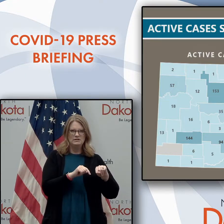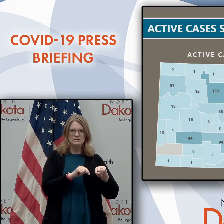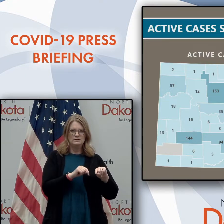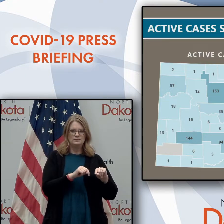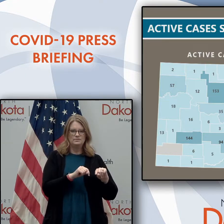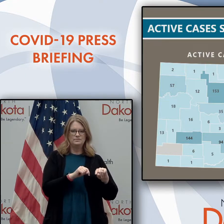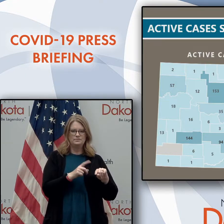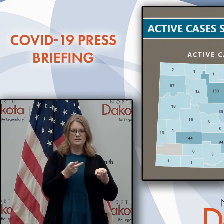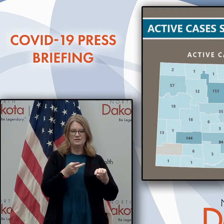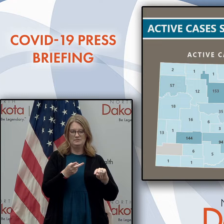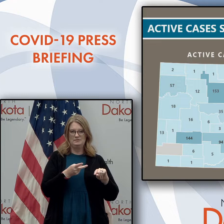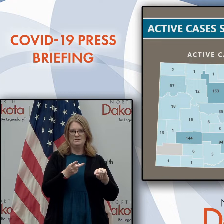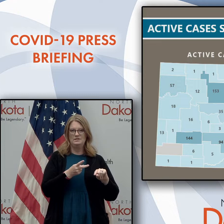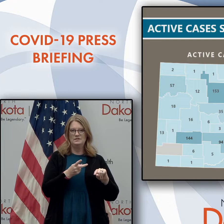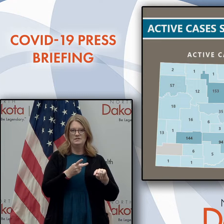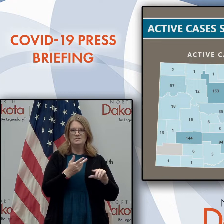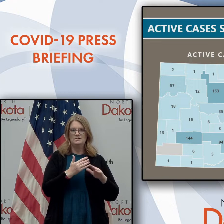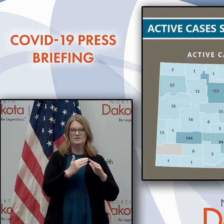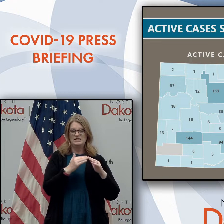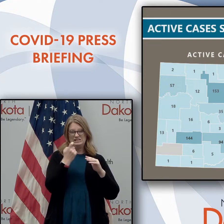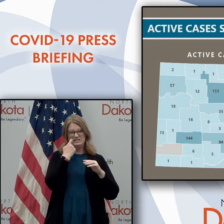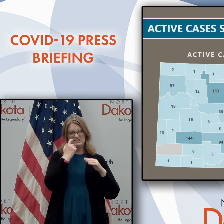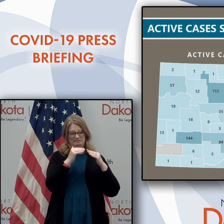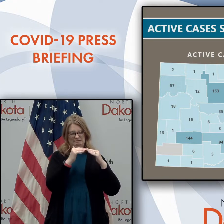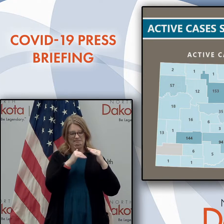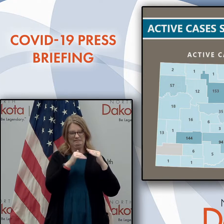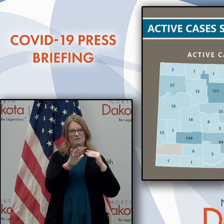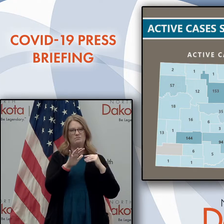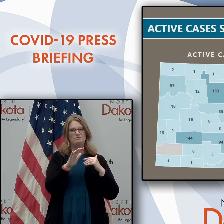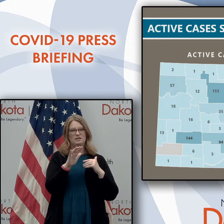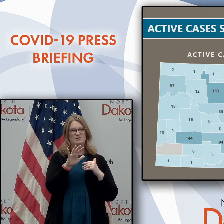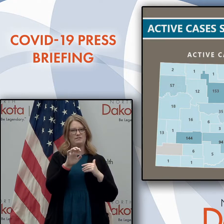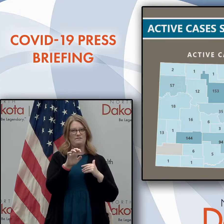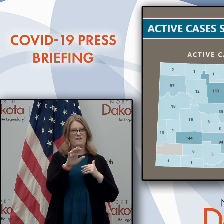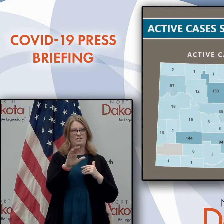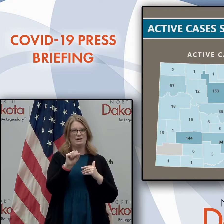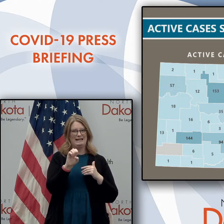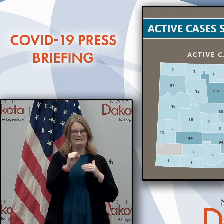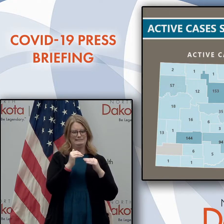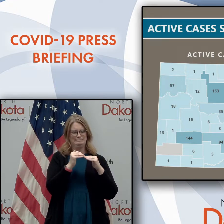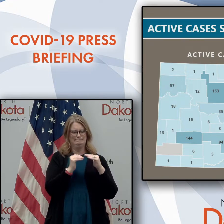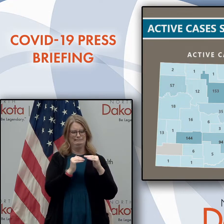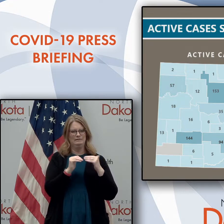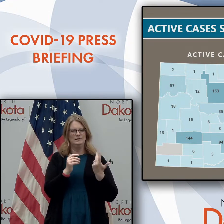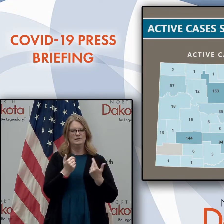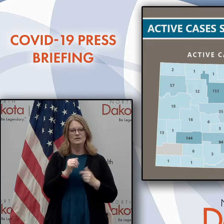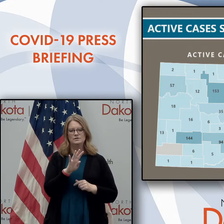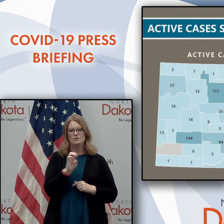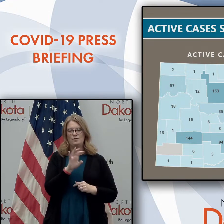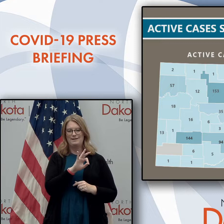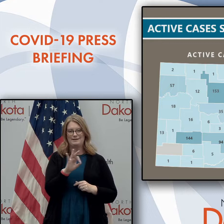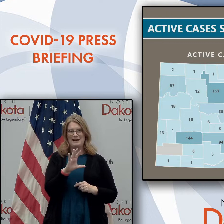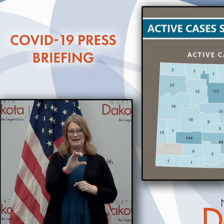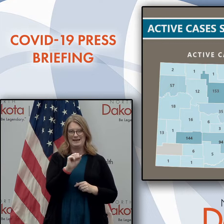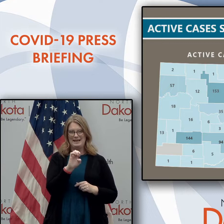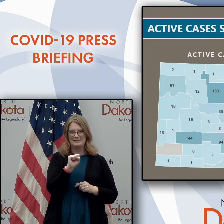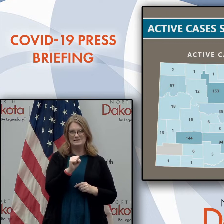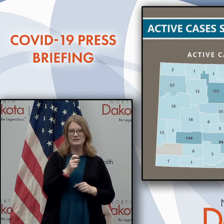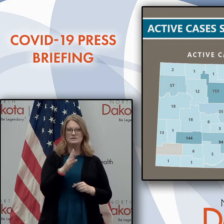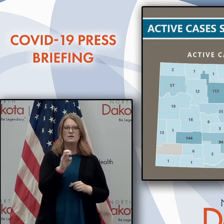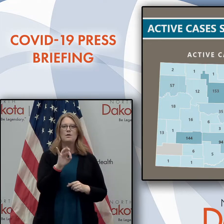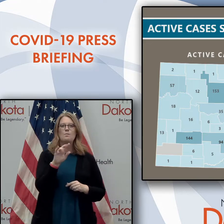puts Burley Morton just under 500 cases. With that 499 cases, Burley Morton makes